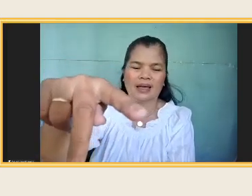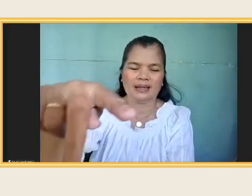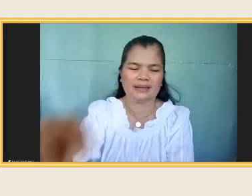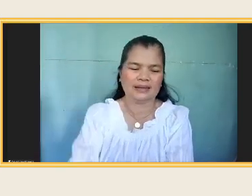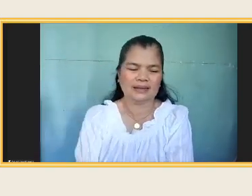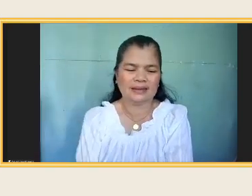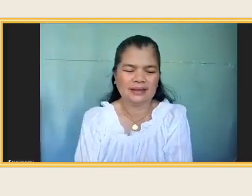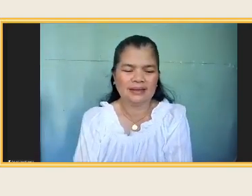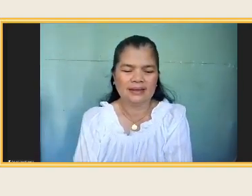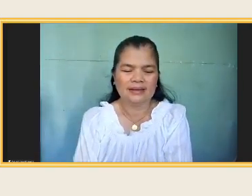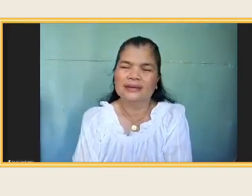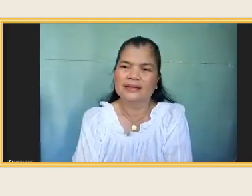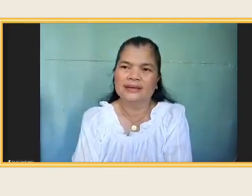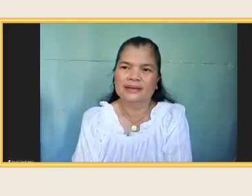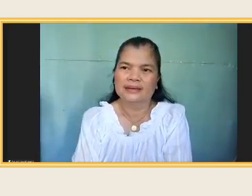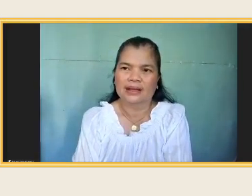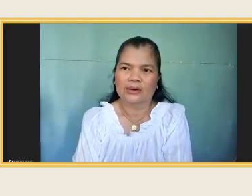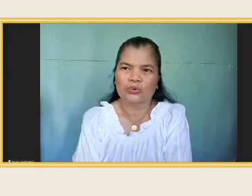Ayan.